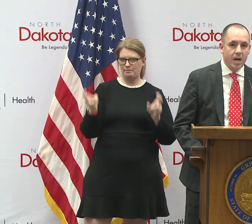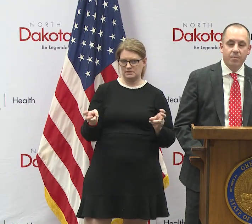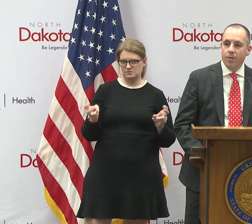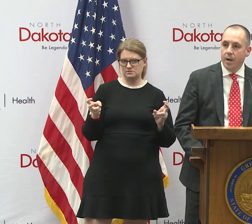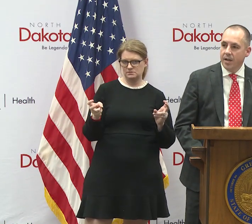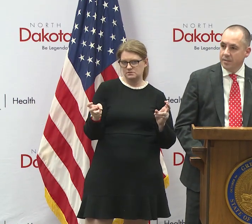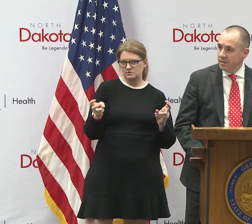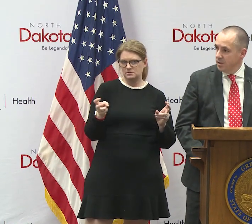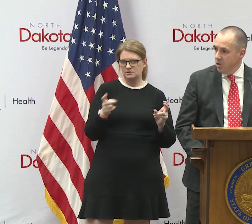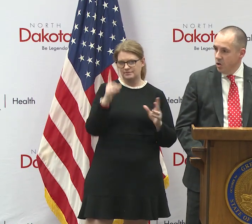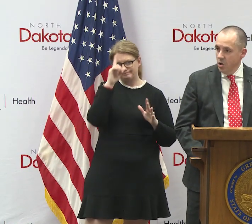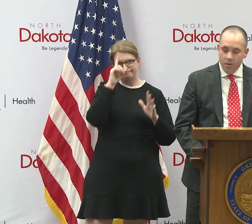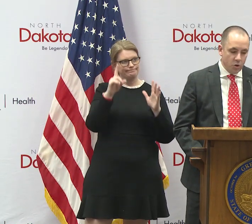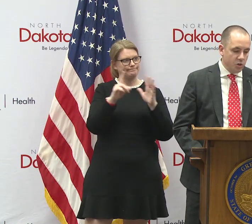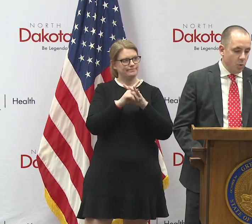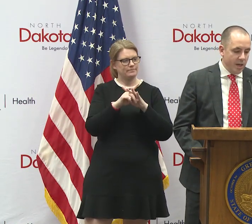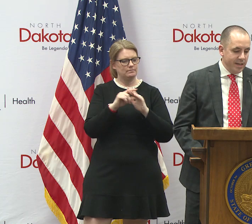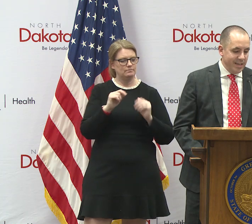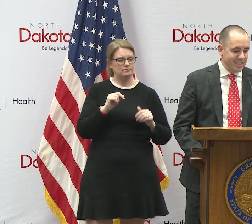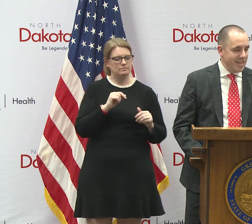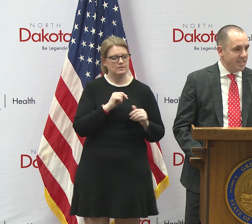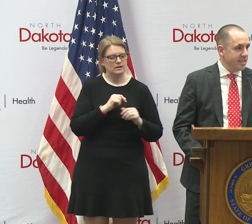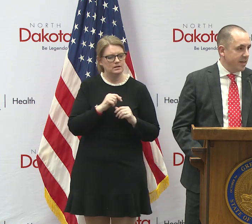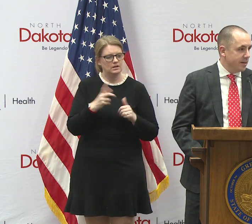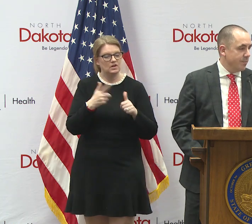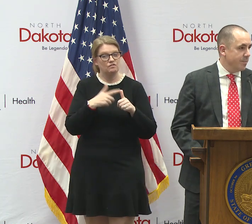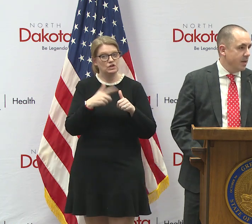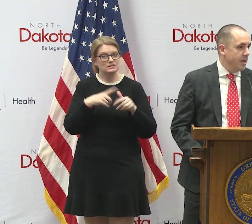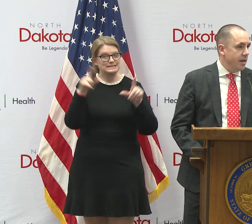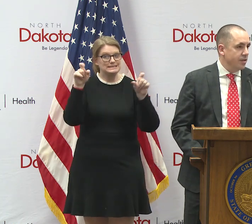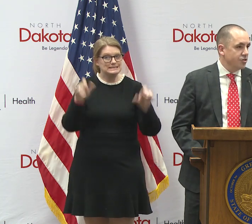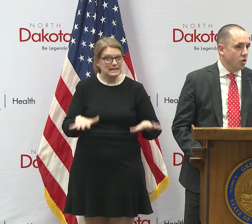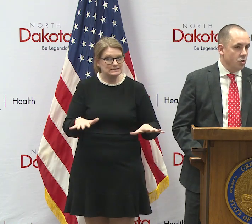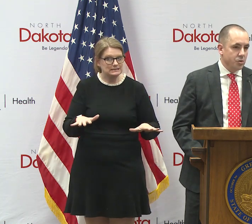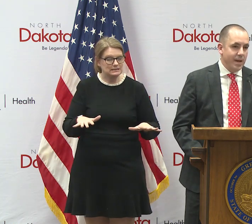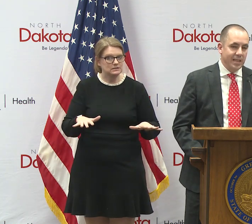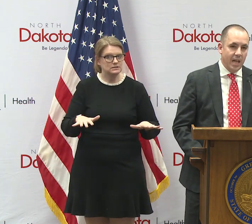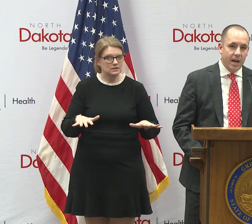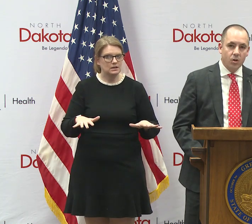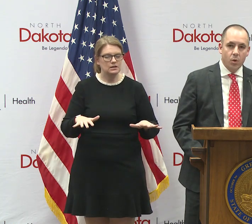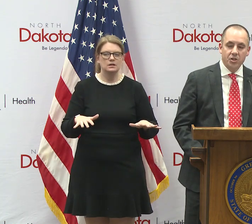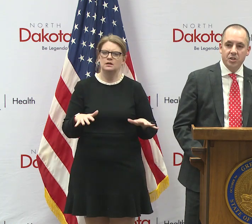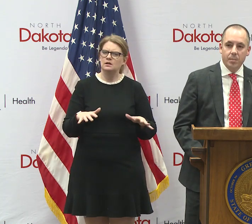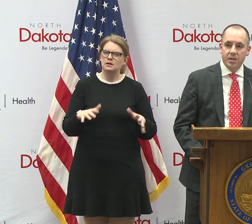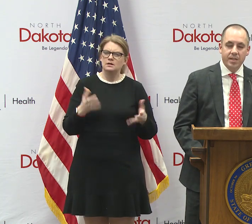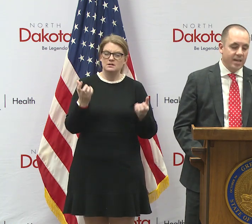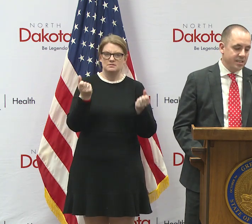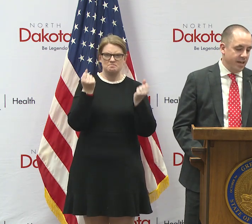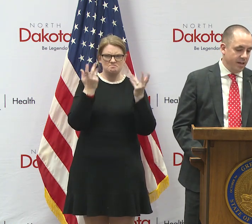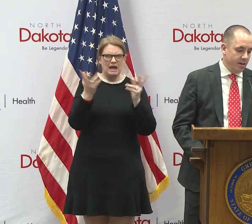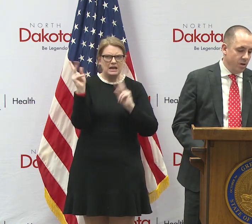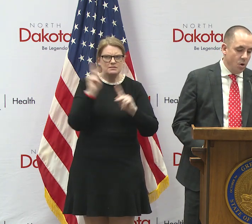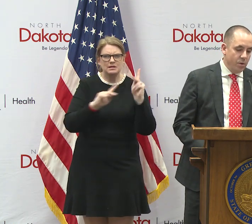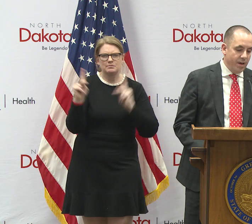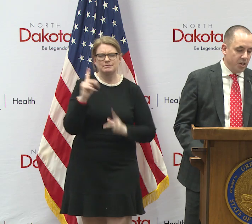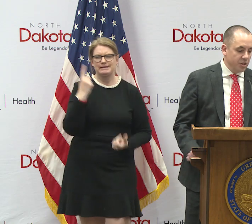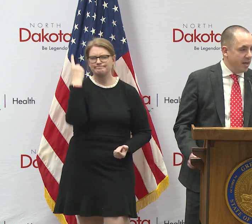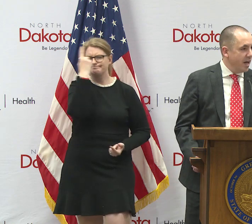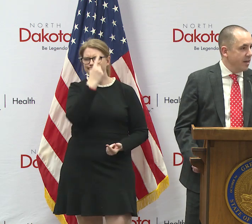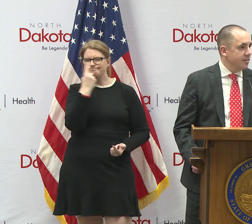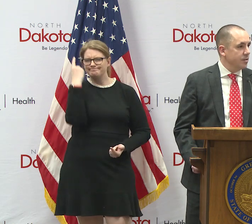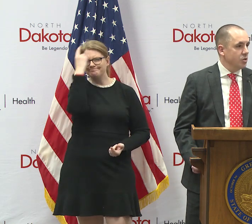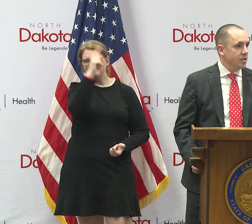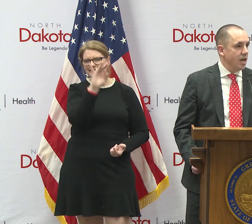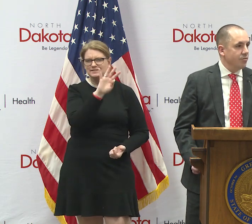of on the top of our minds. First one is testing. And so there's been a lot of questions about testing, and we've